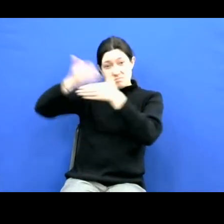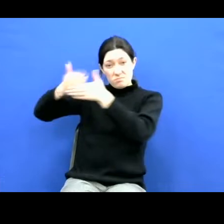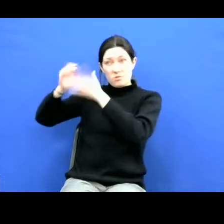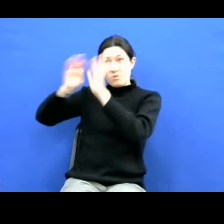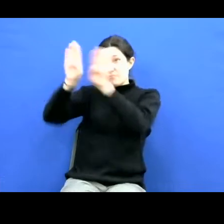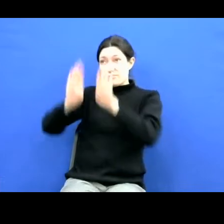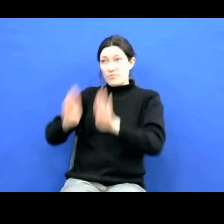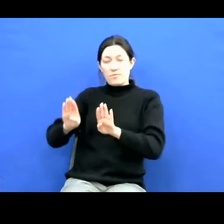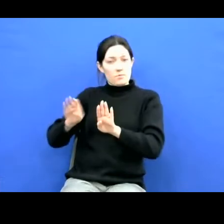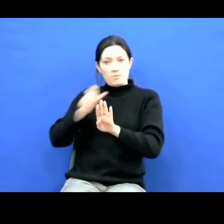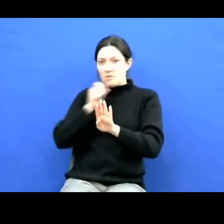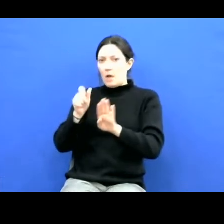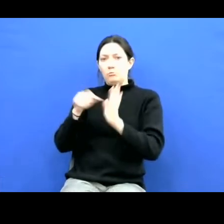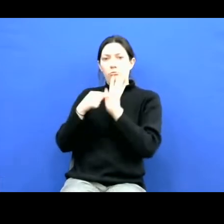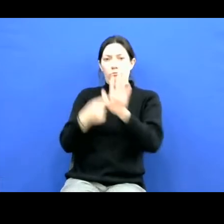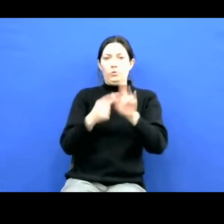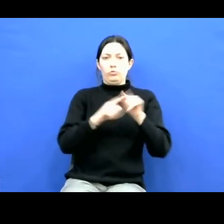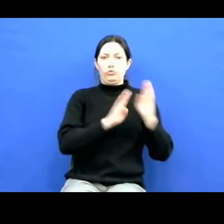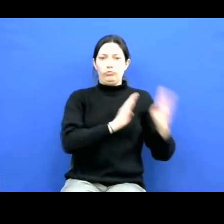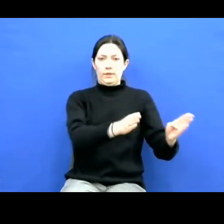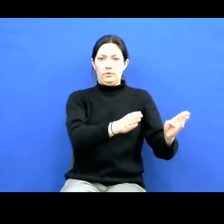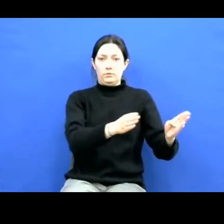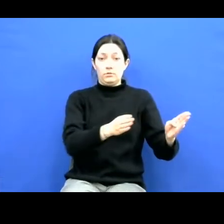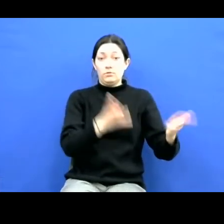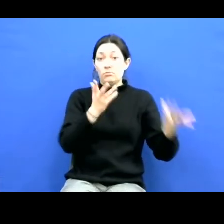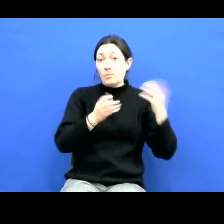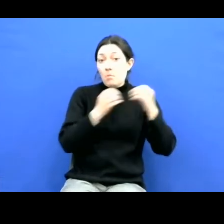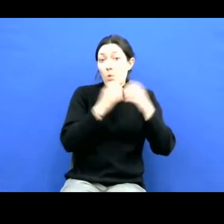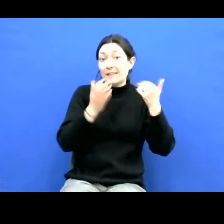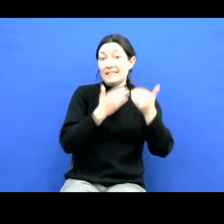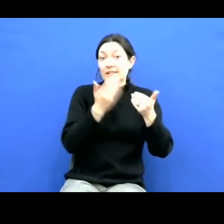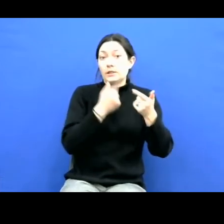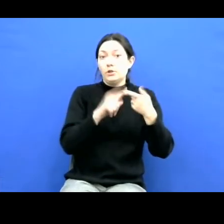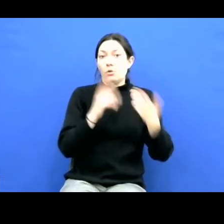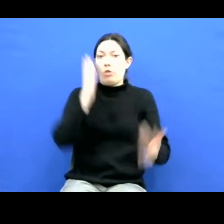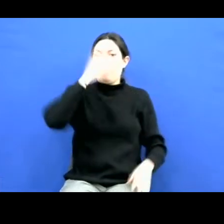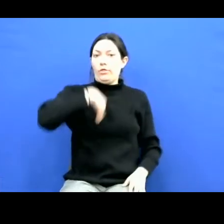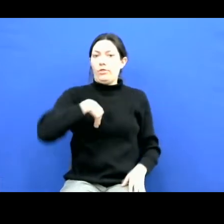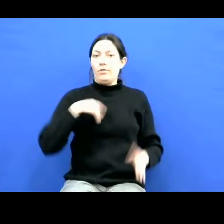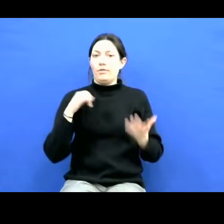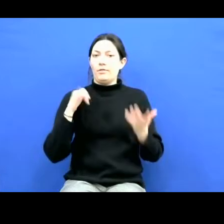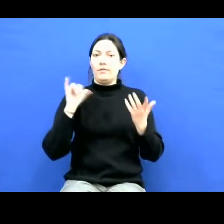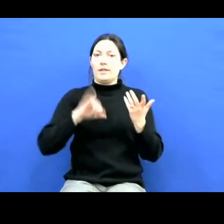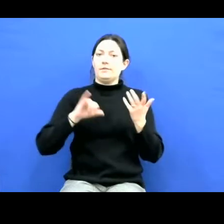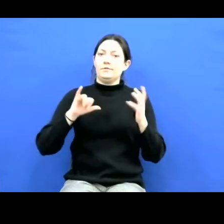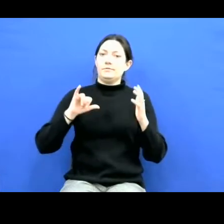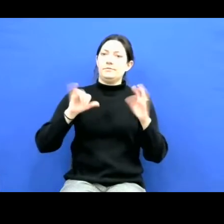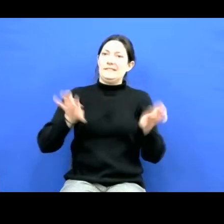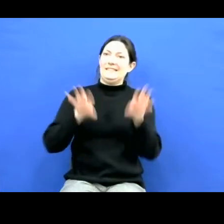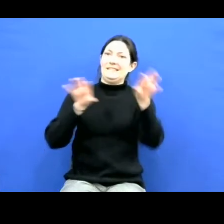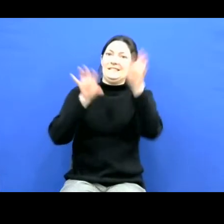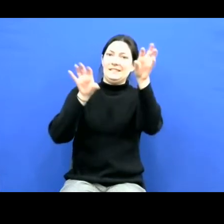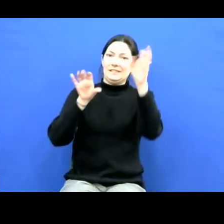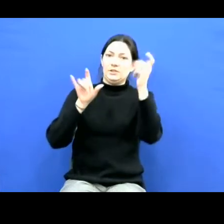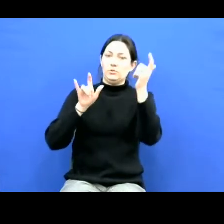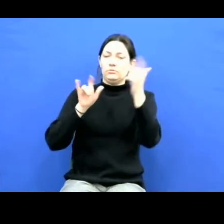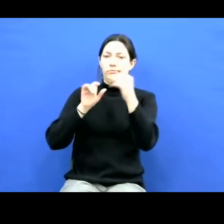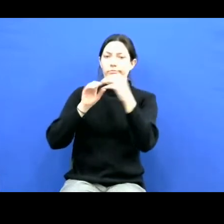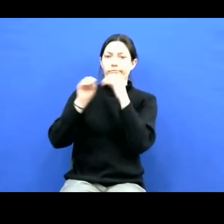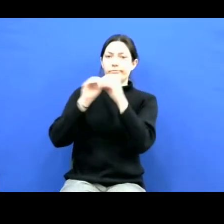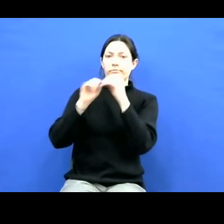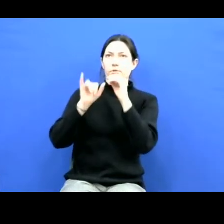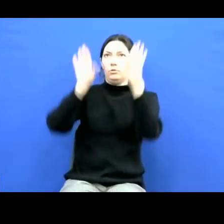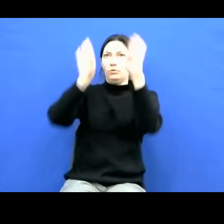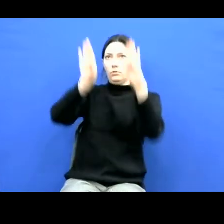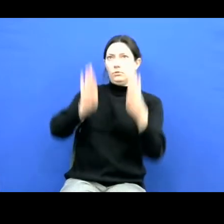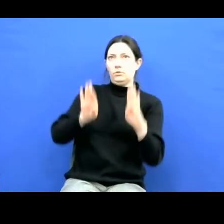so it should be easier, I would think, to, you know, address the sides that are facing out towards the road to